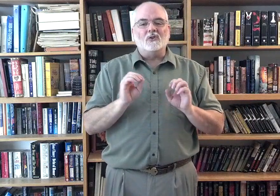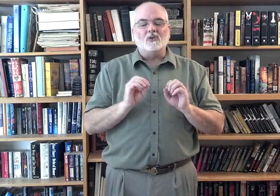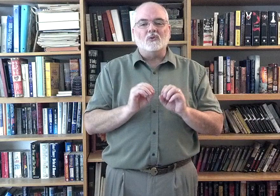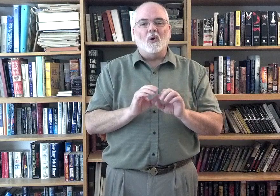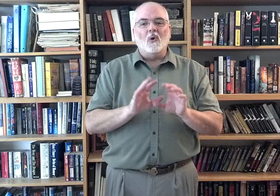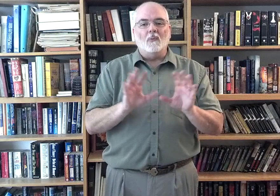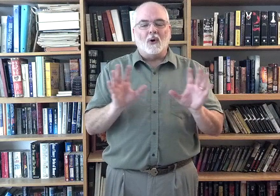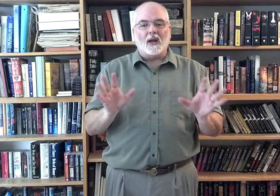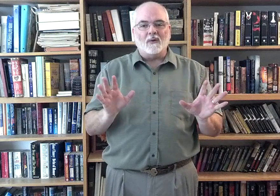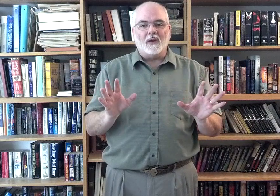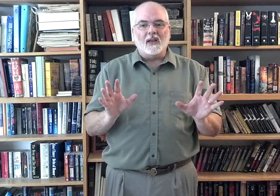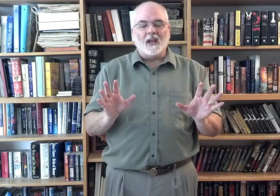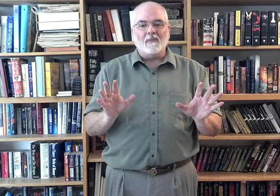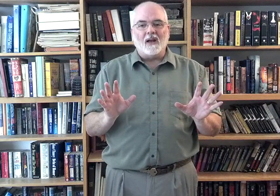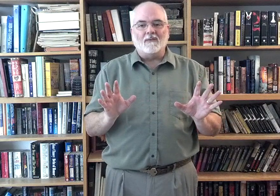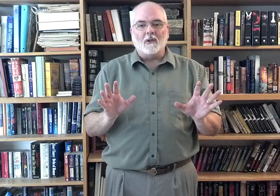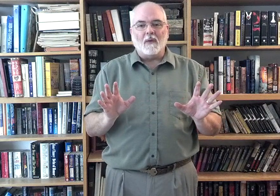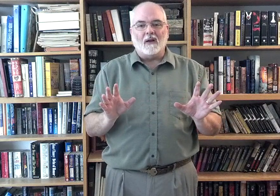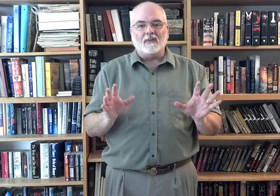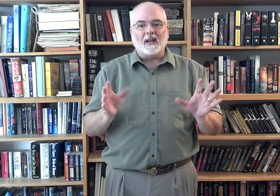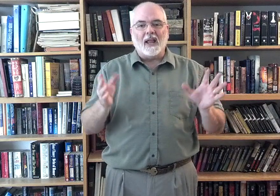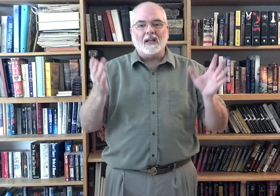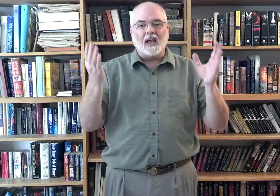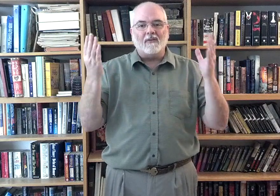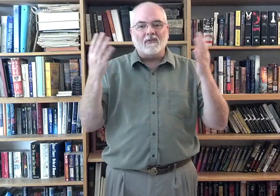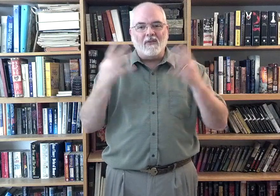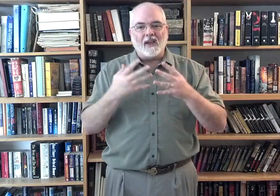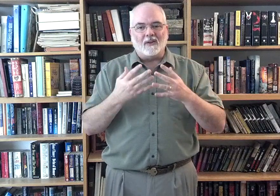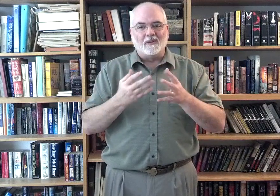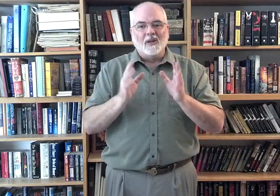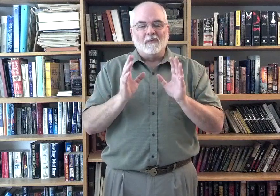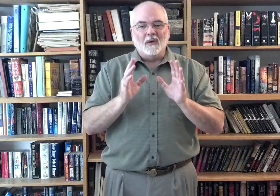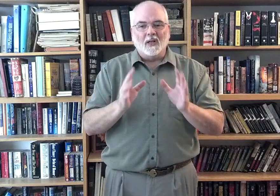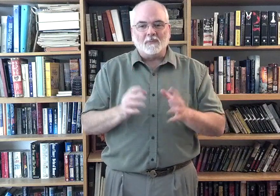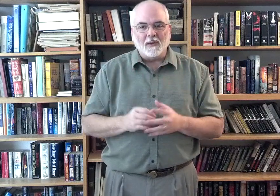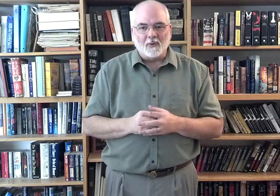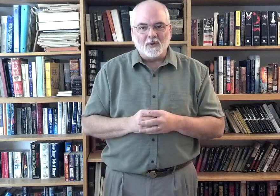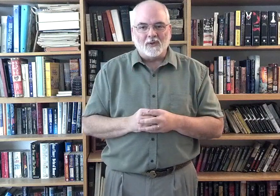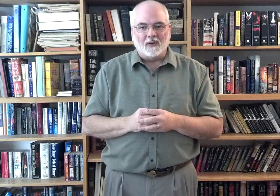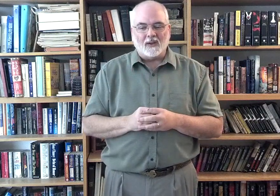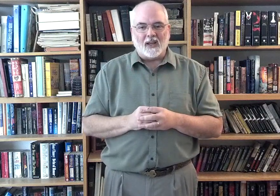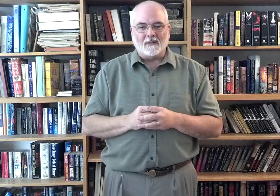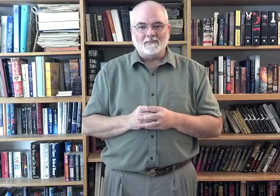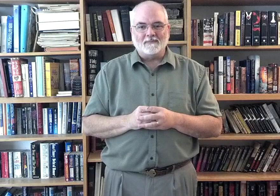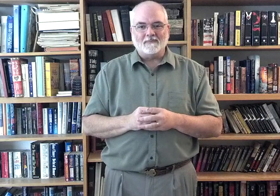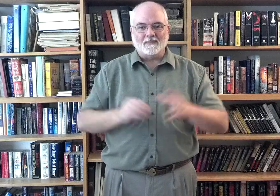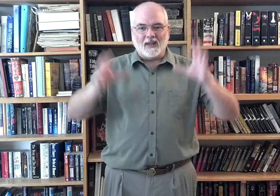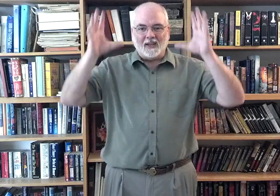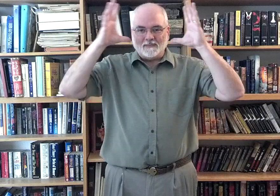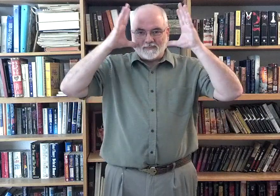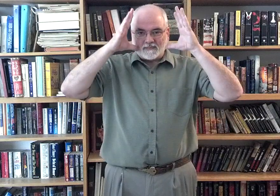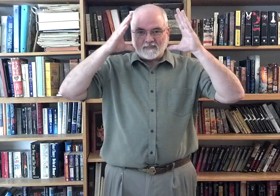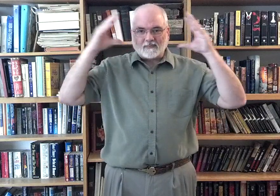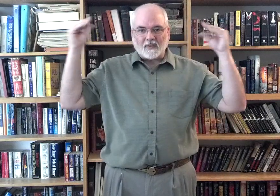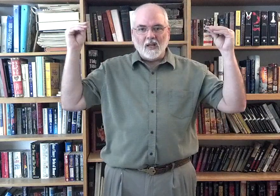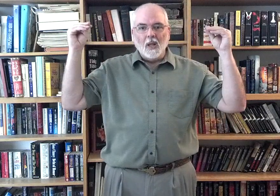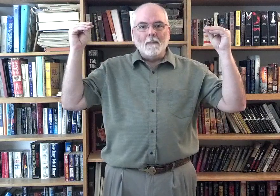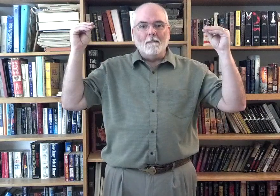so bright when he came down from the mountain that he had to have it veiled because people couldn't look at him. Okay?